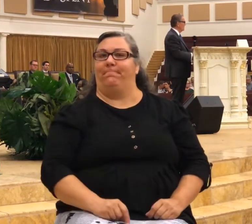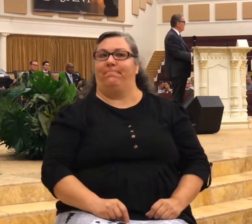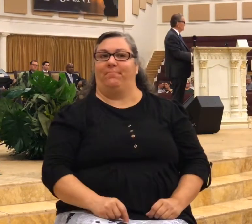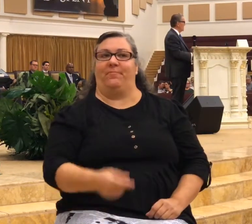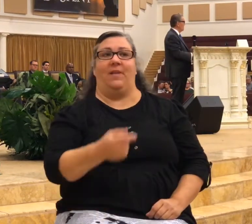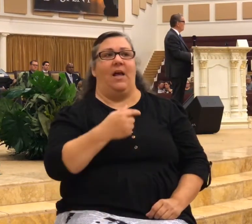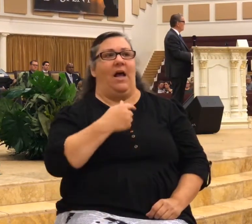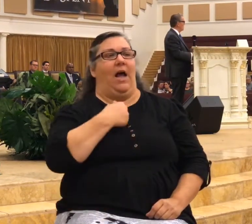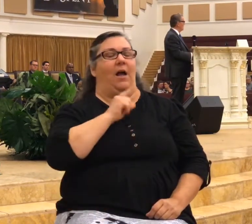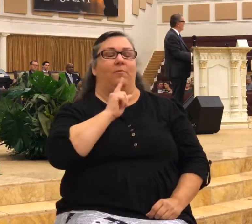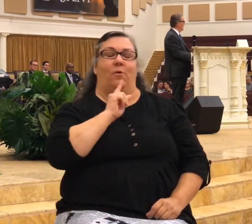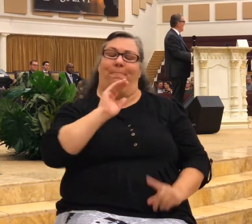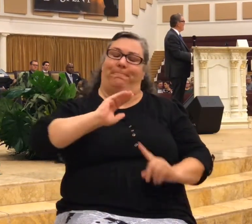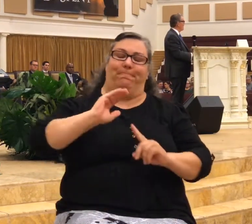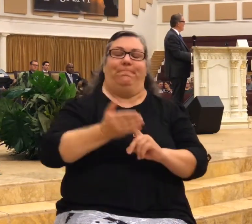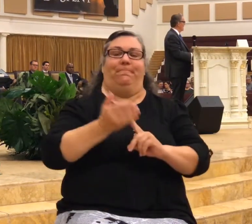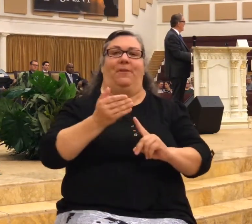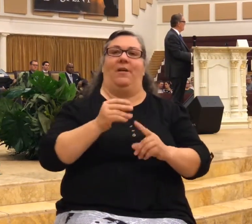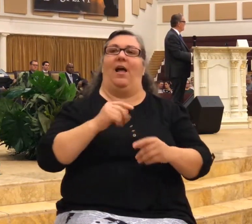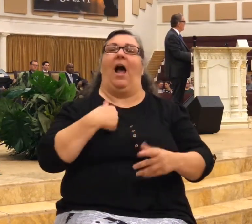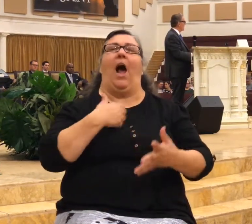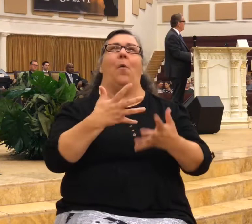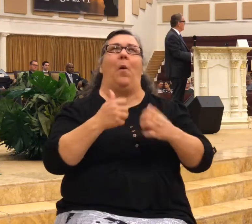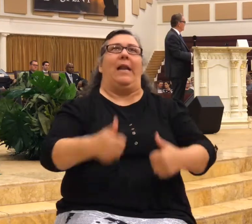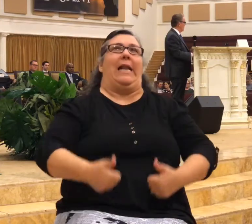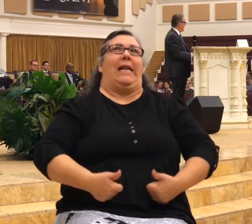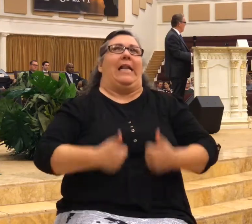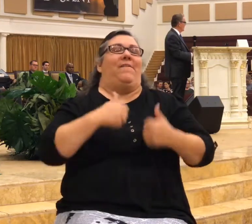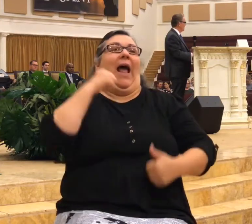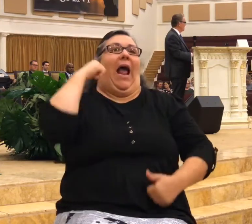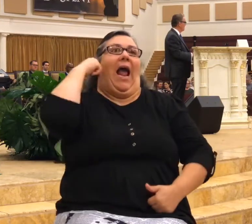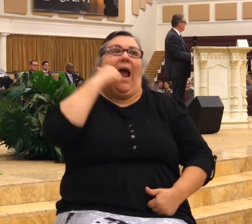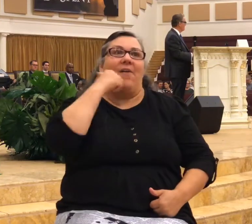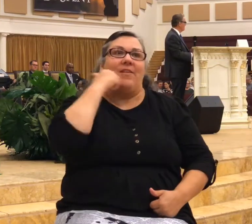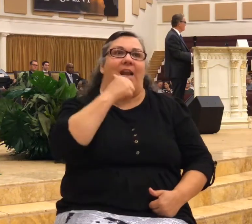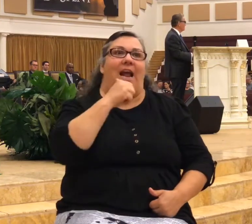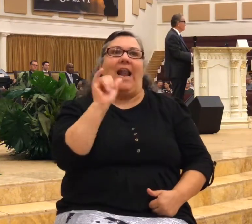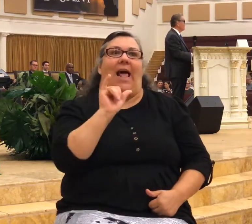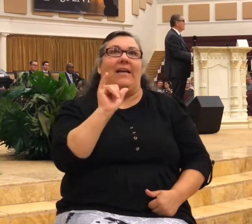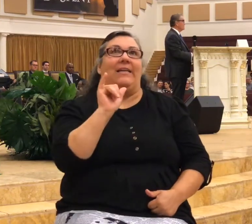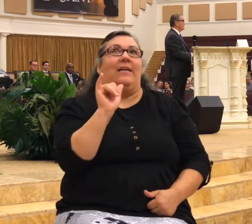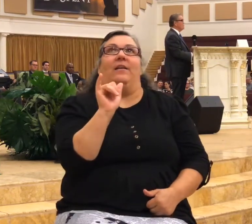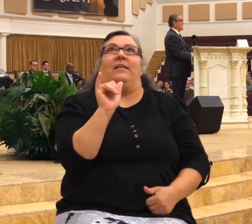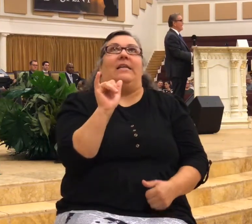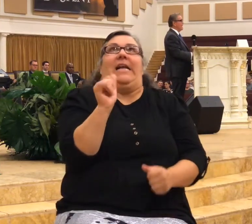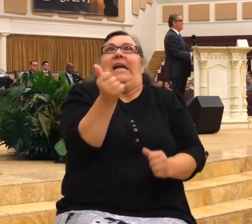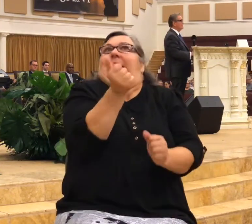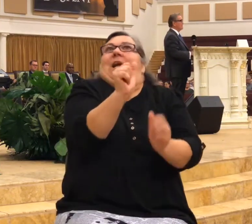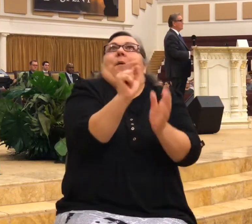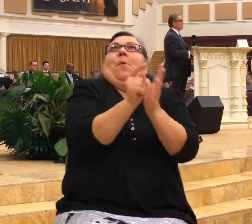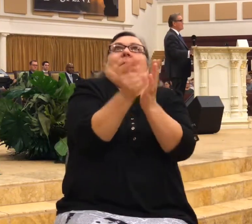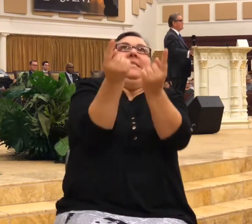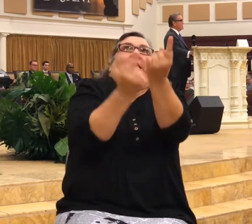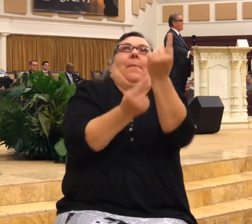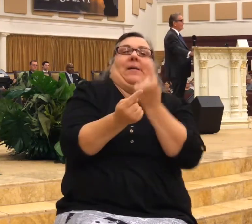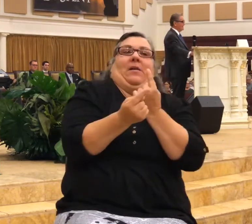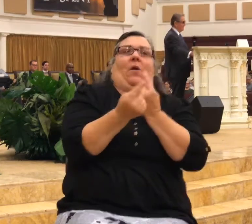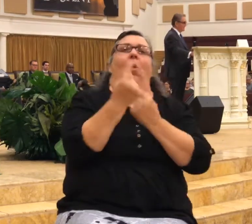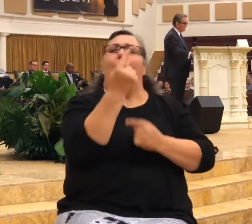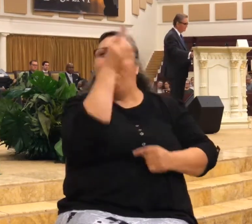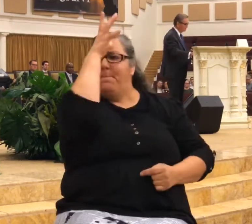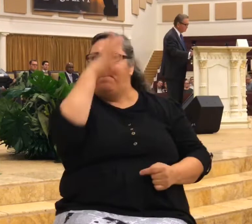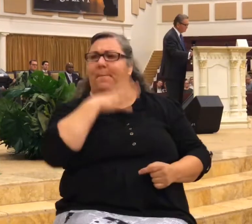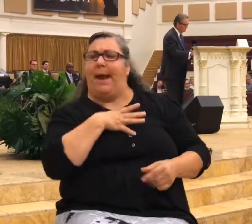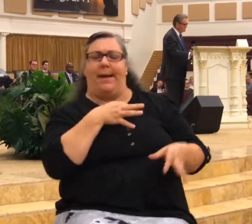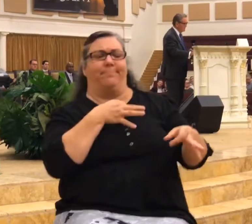convinced that I want to live every day with a sense of preparedness. One man expressed it like